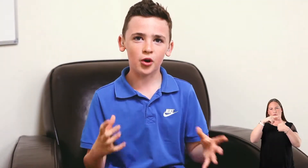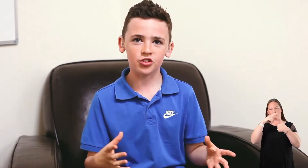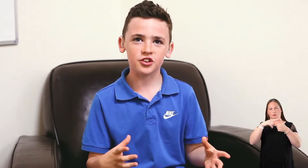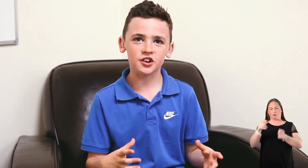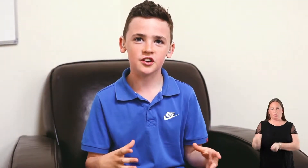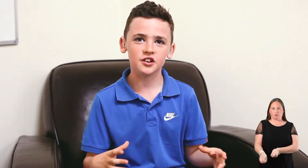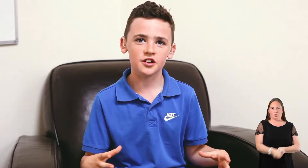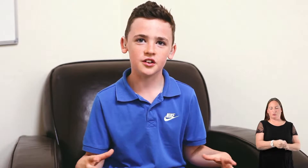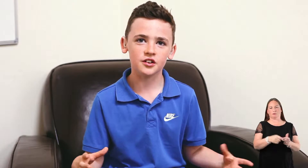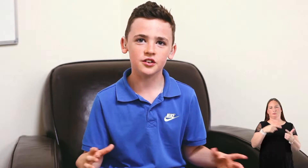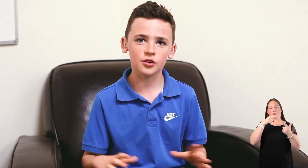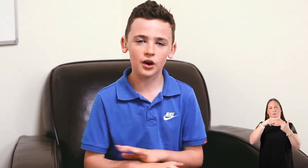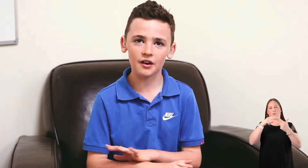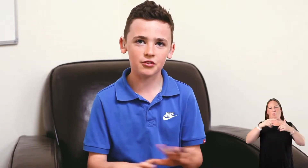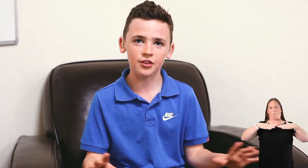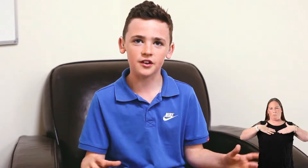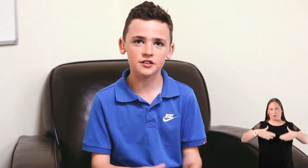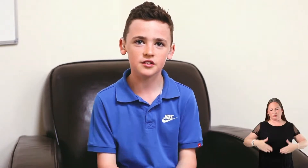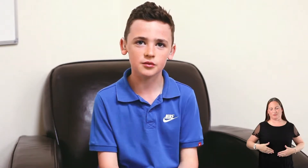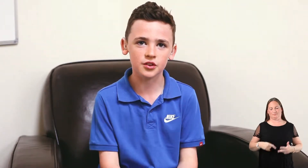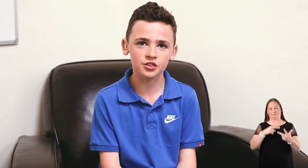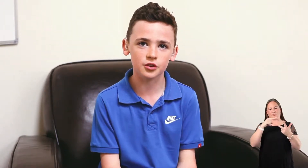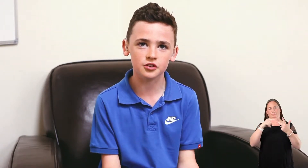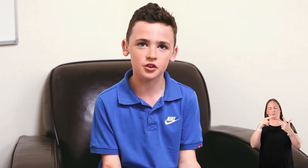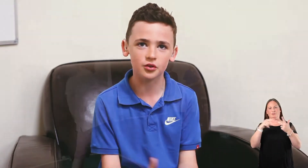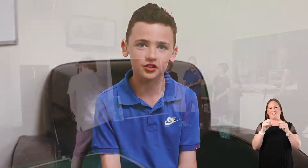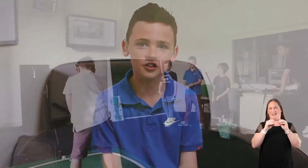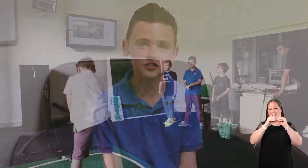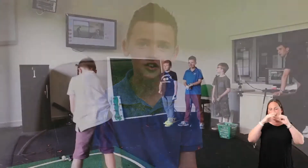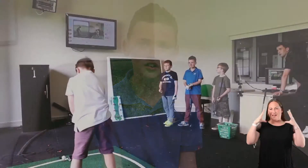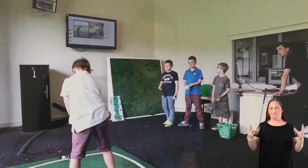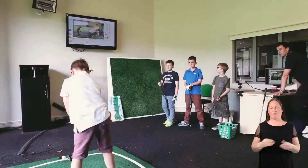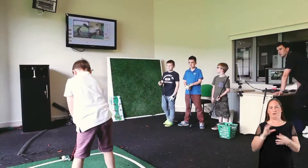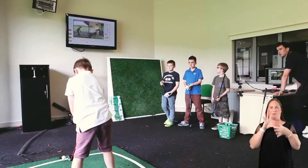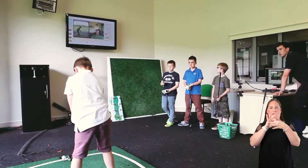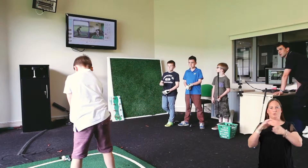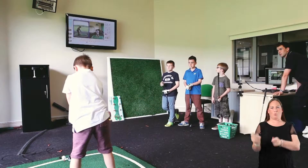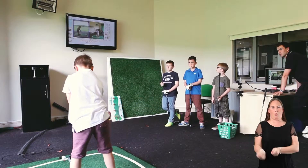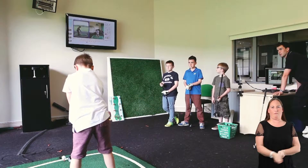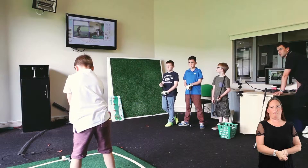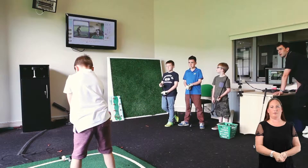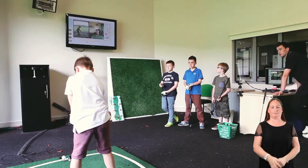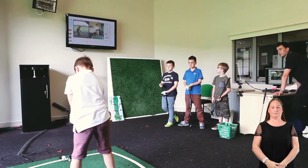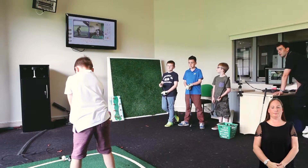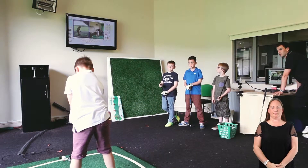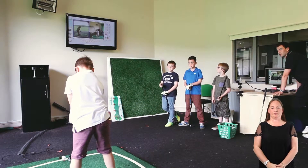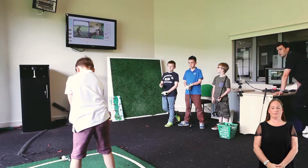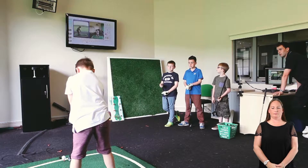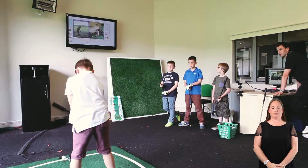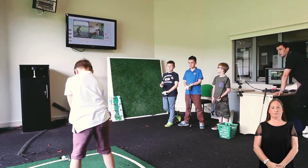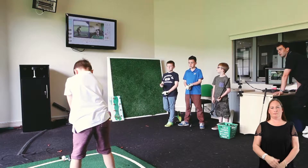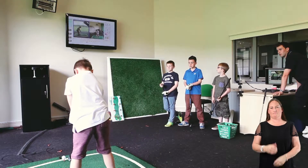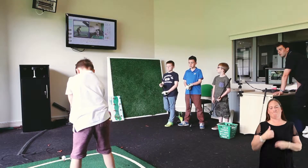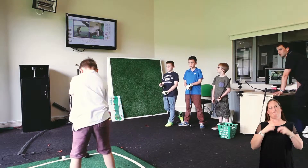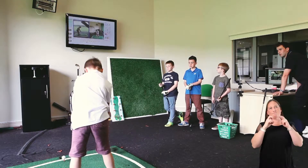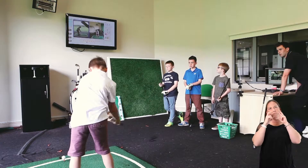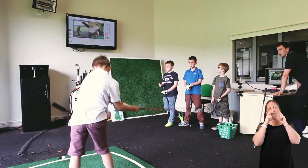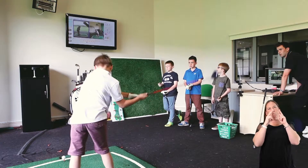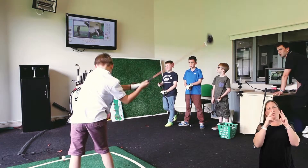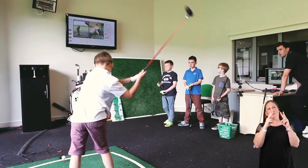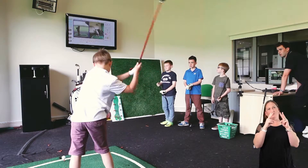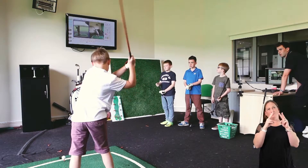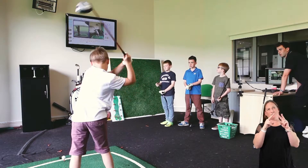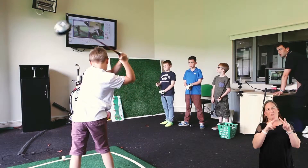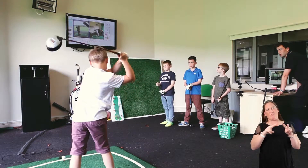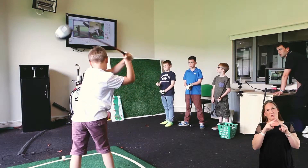my posture and everything with to do with golf, yeah. I was looking at the video